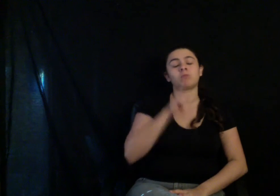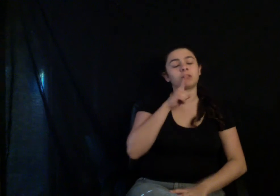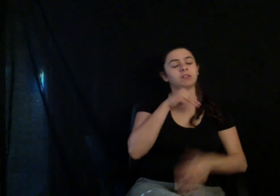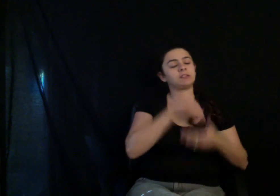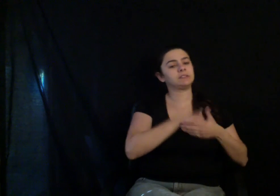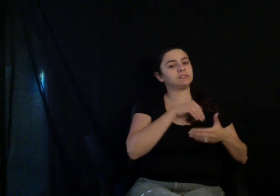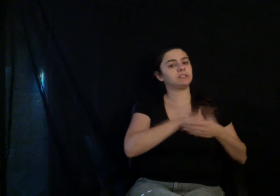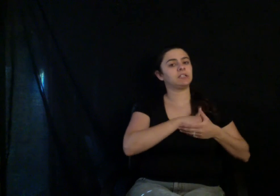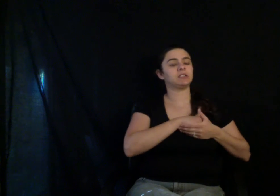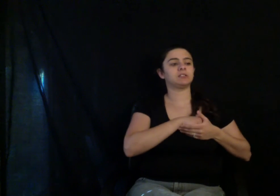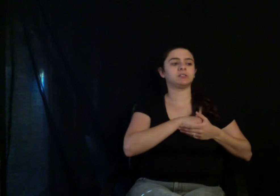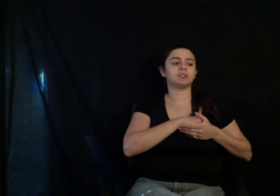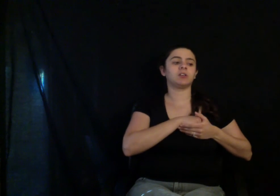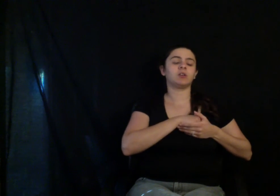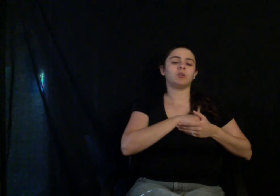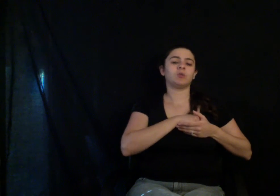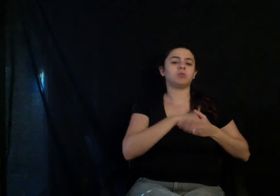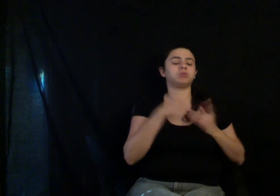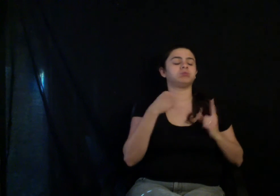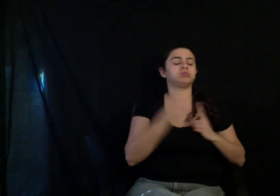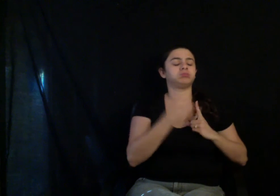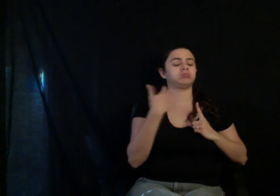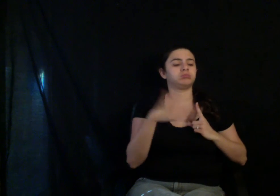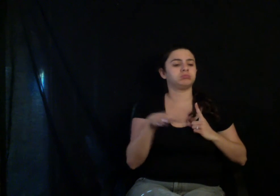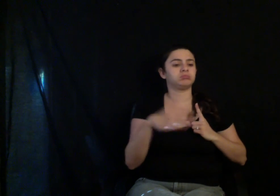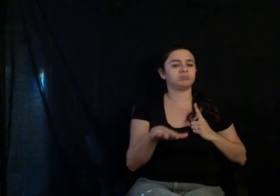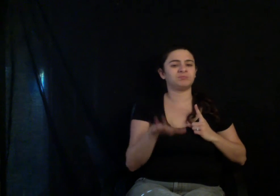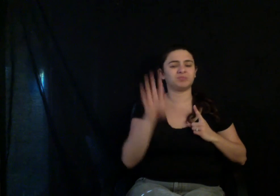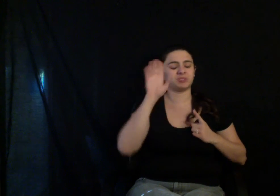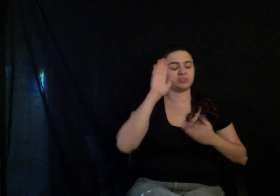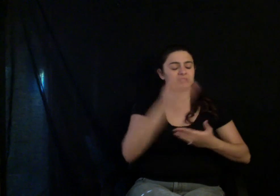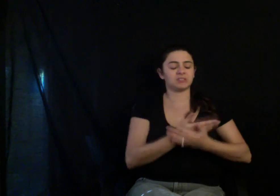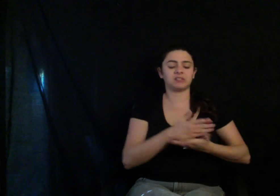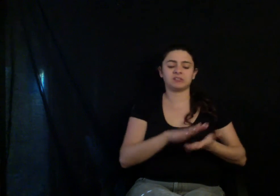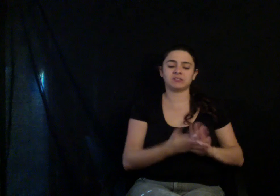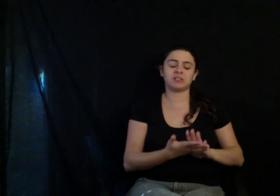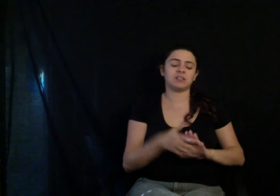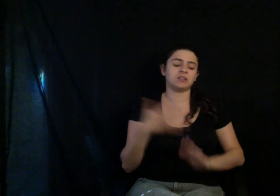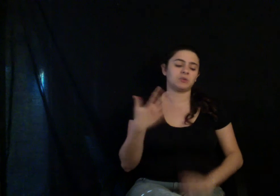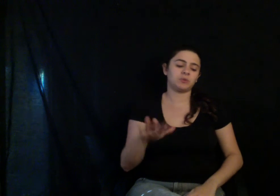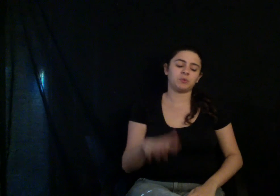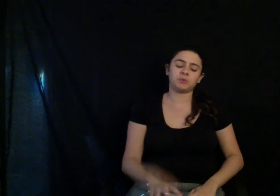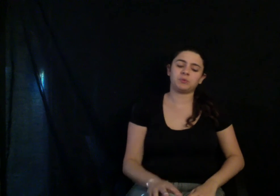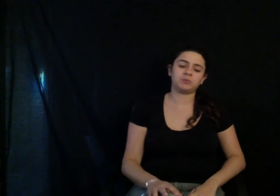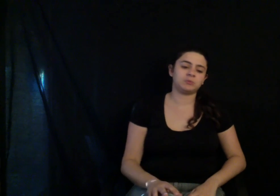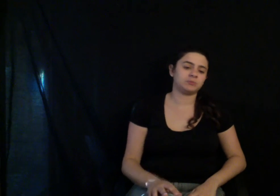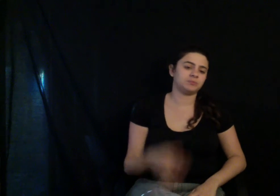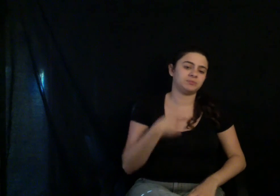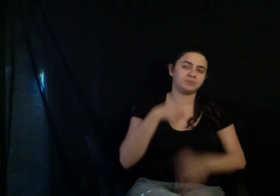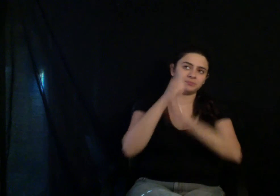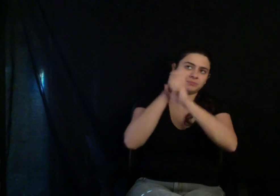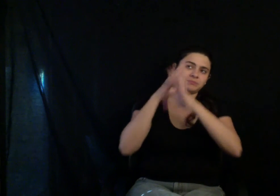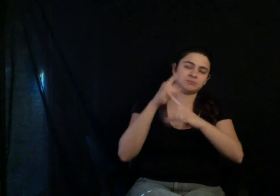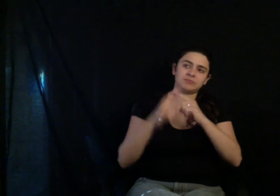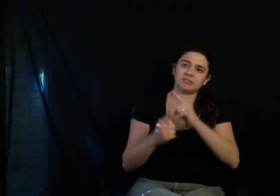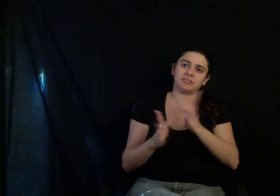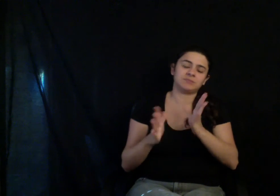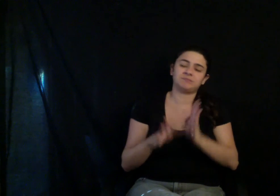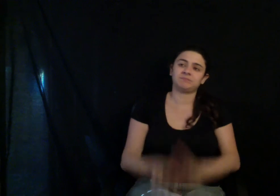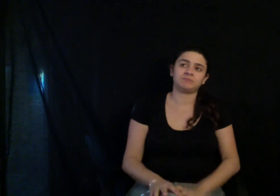just, I can't imagine. But also, they just flat out couldn't afford this. I mean, if